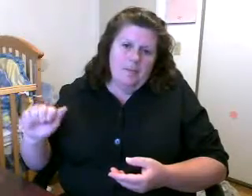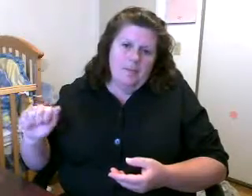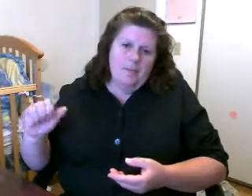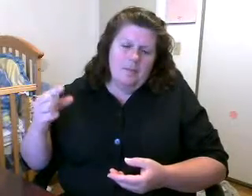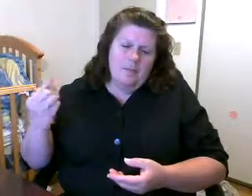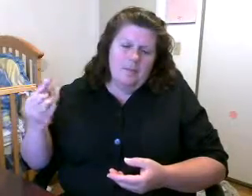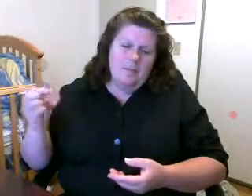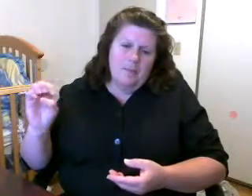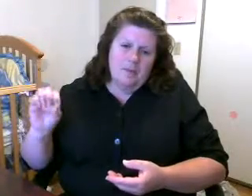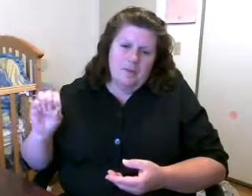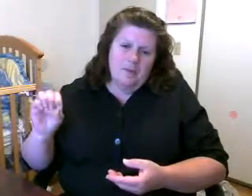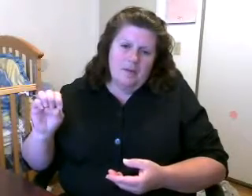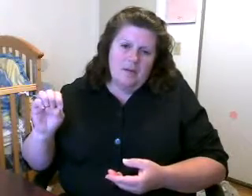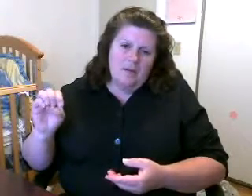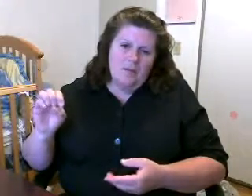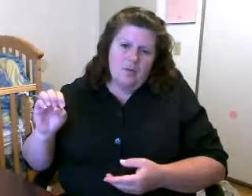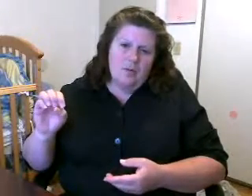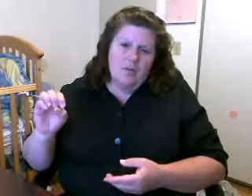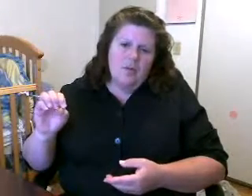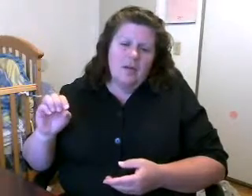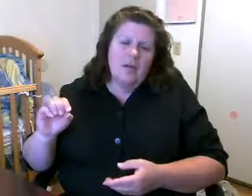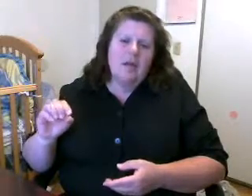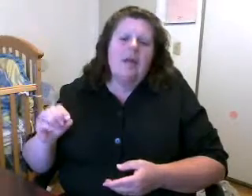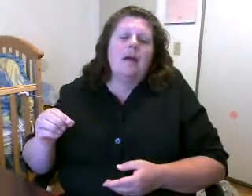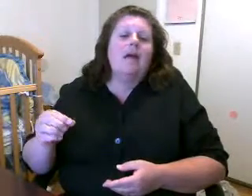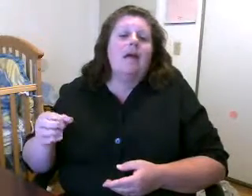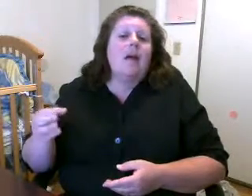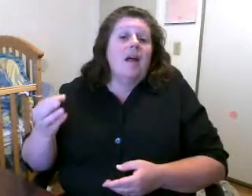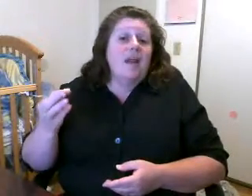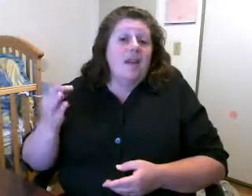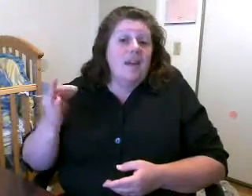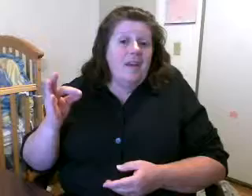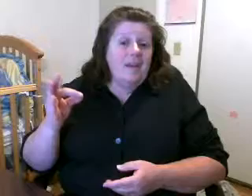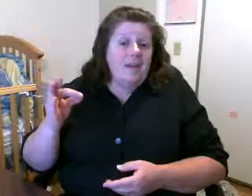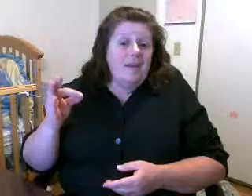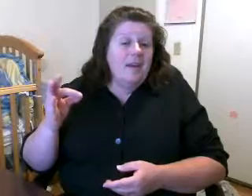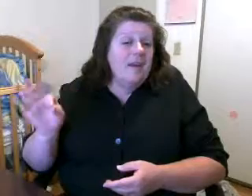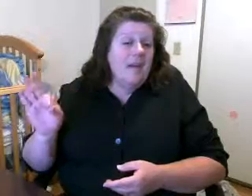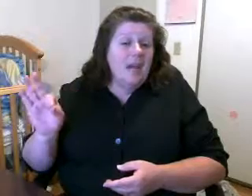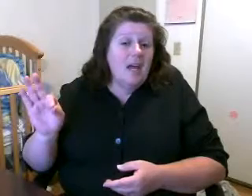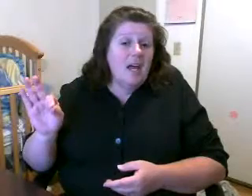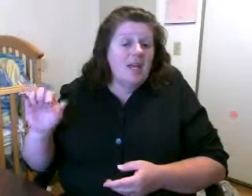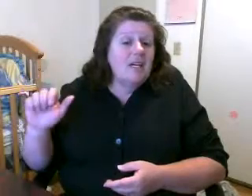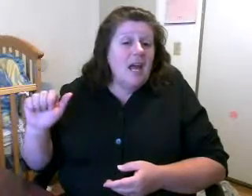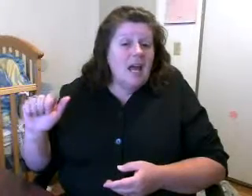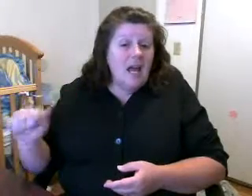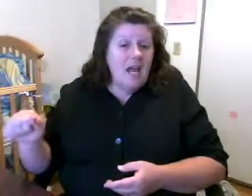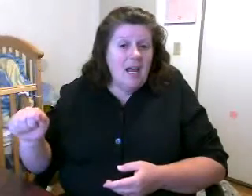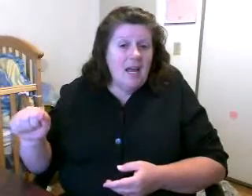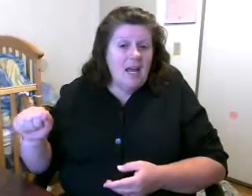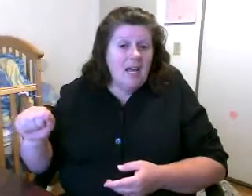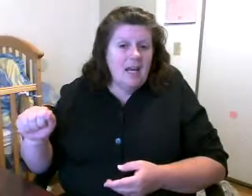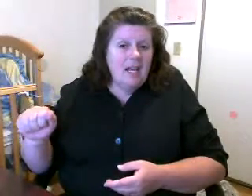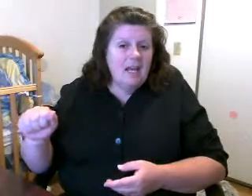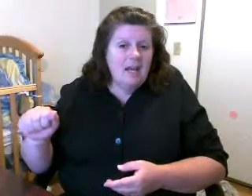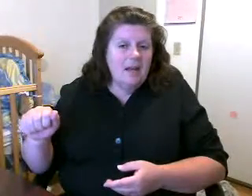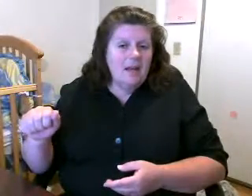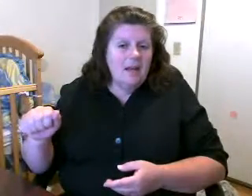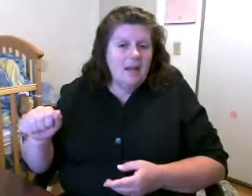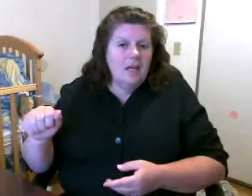into subsections. So task 9A is being able to use ASL proficiently